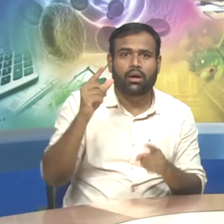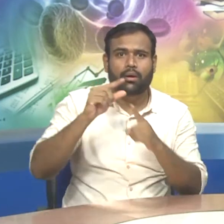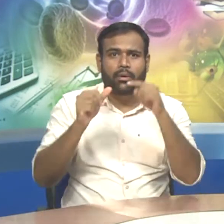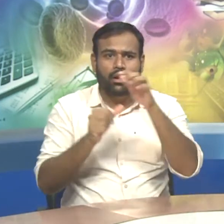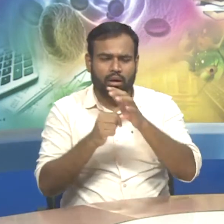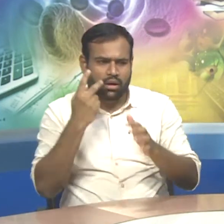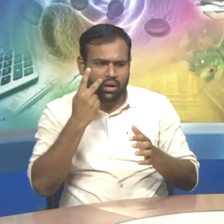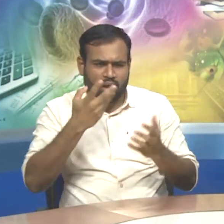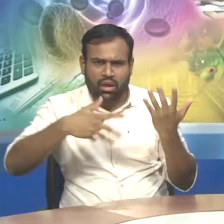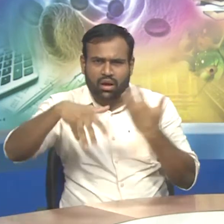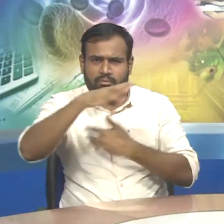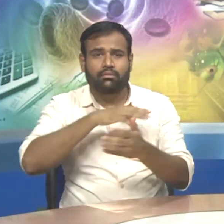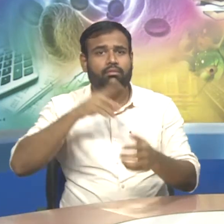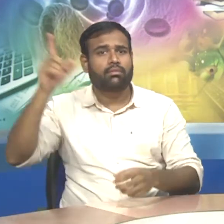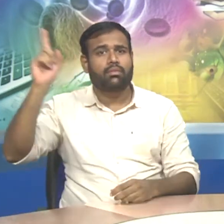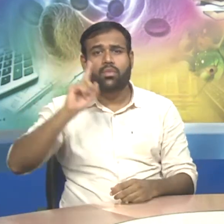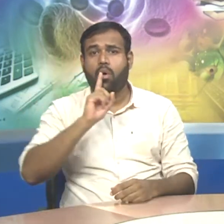Article 356.